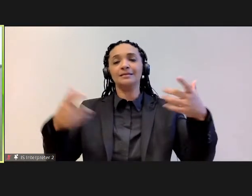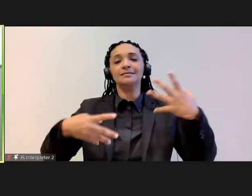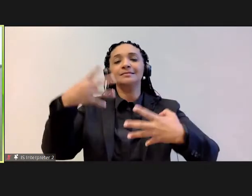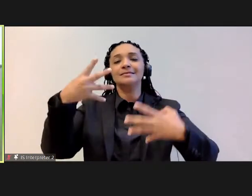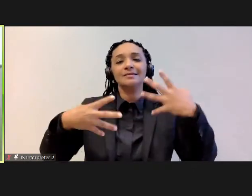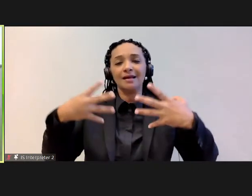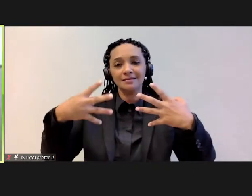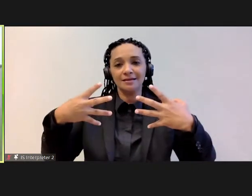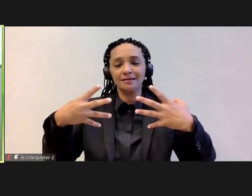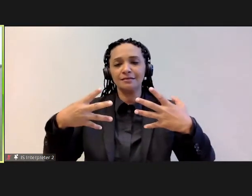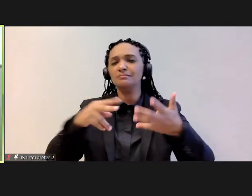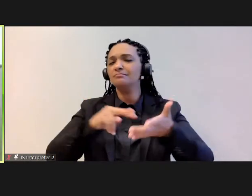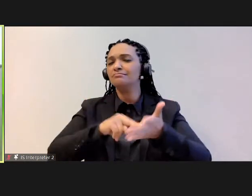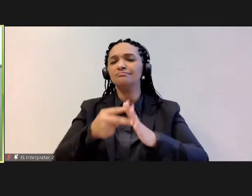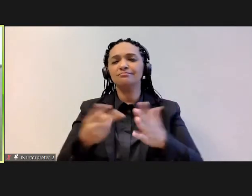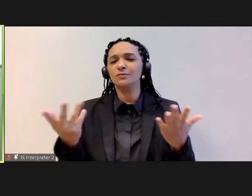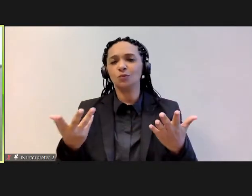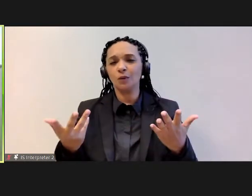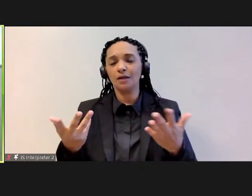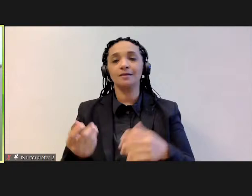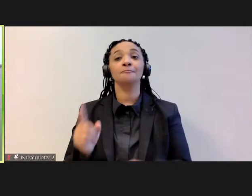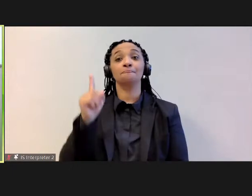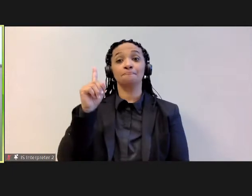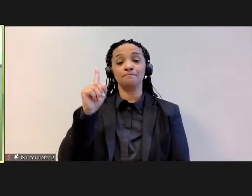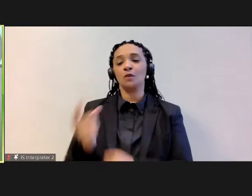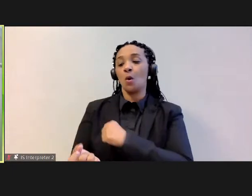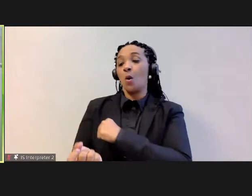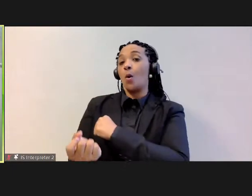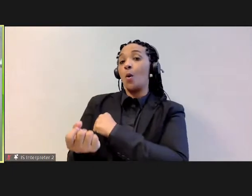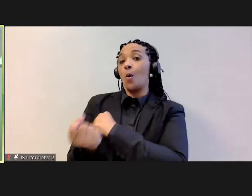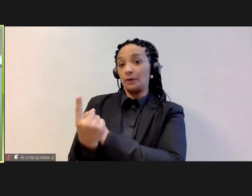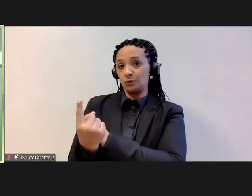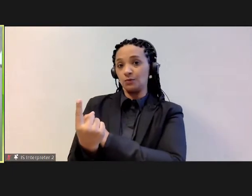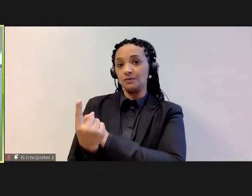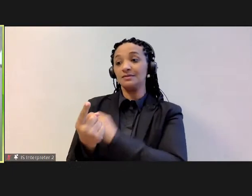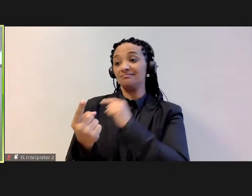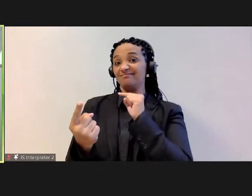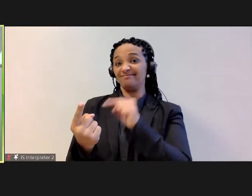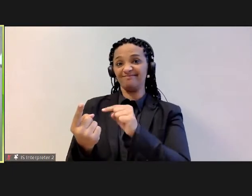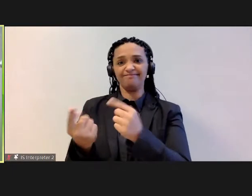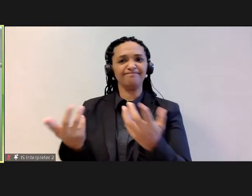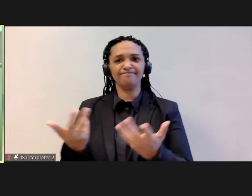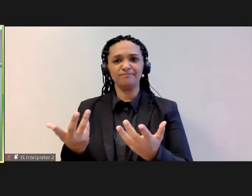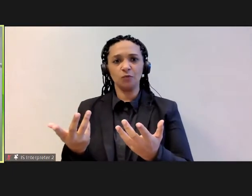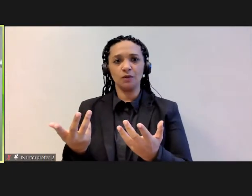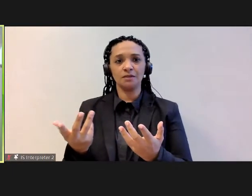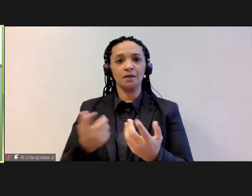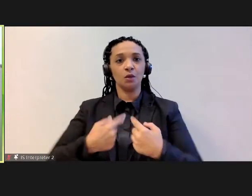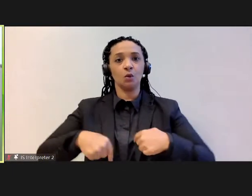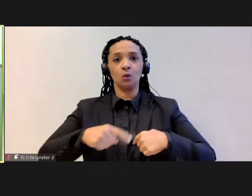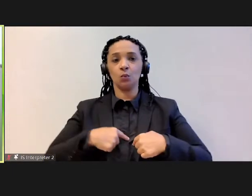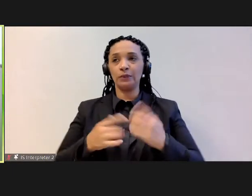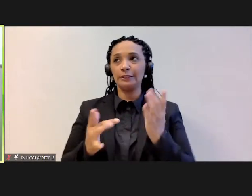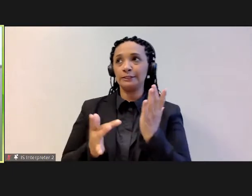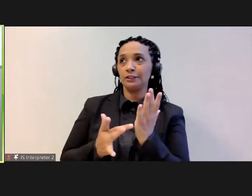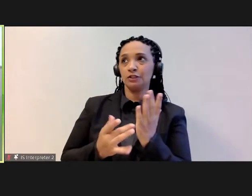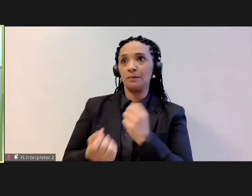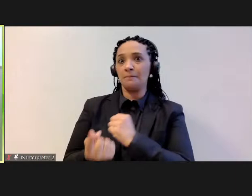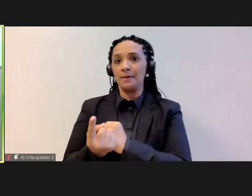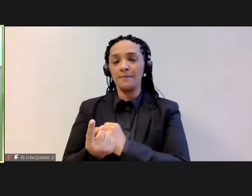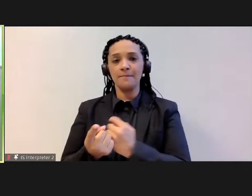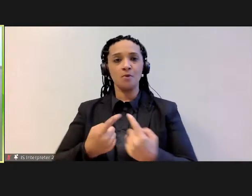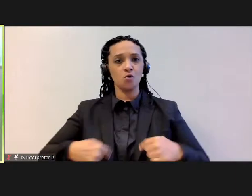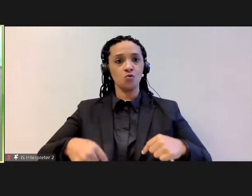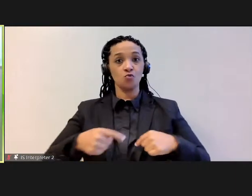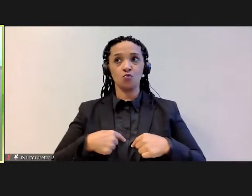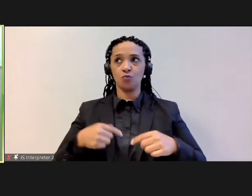Opportunities is already digital access. We did not wait. Our countries are